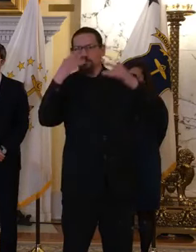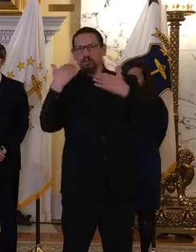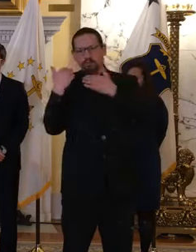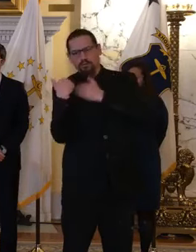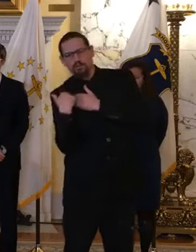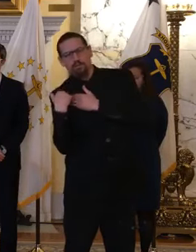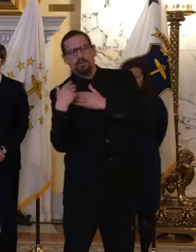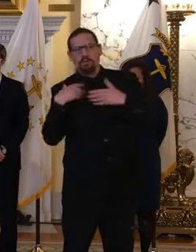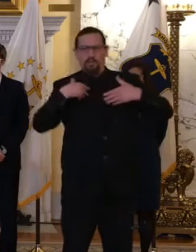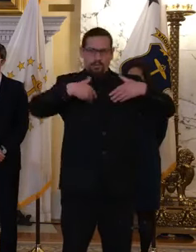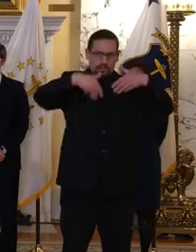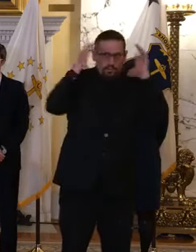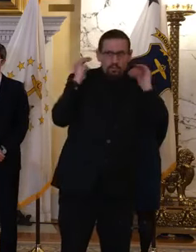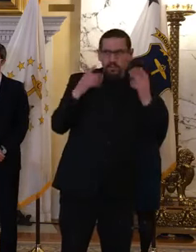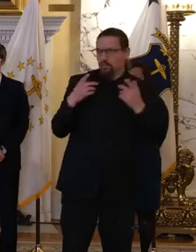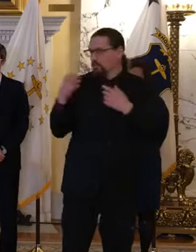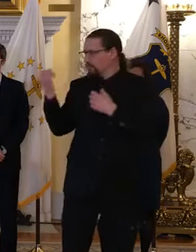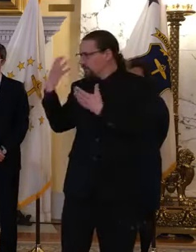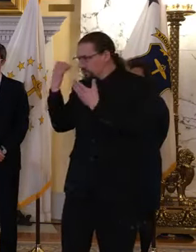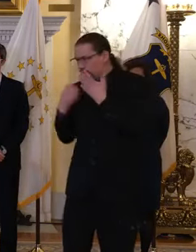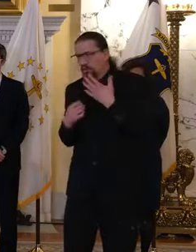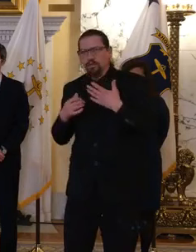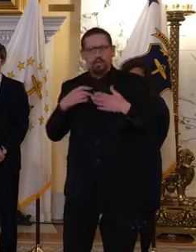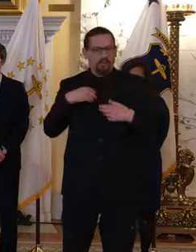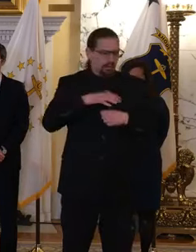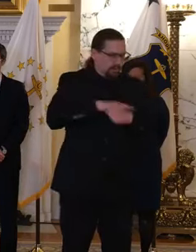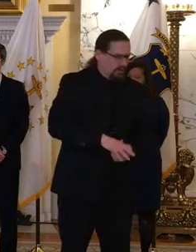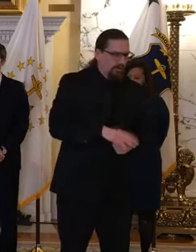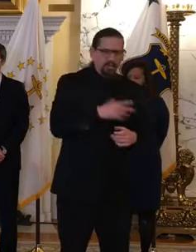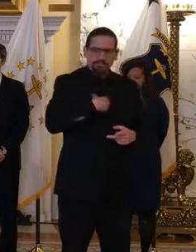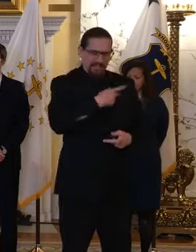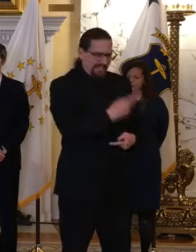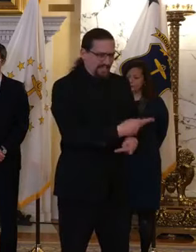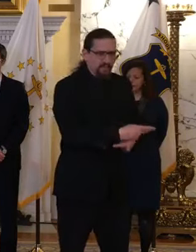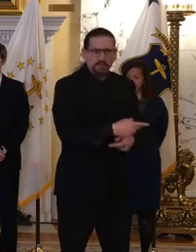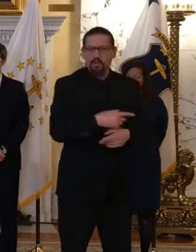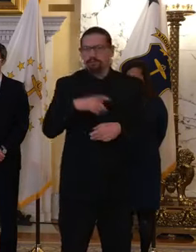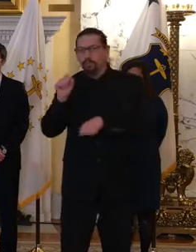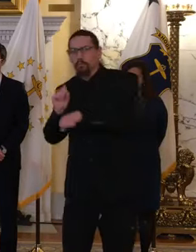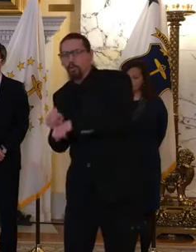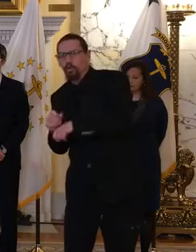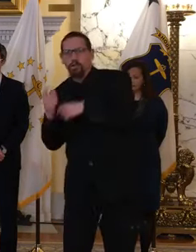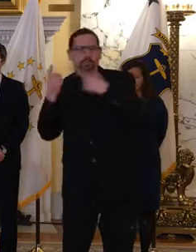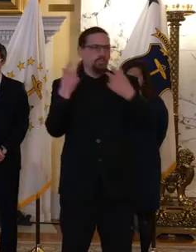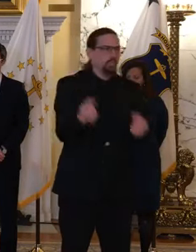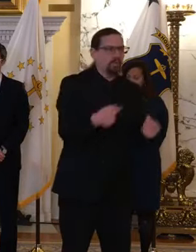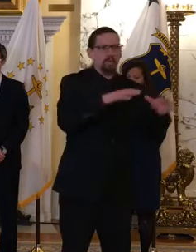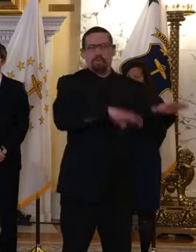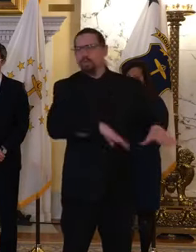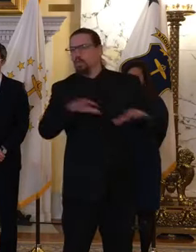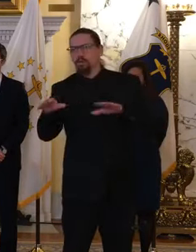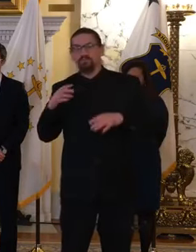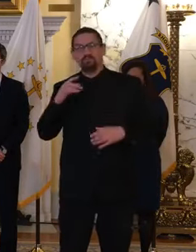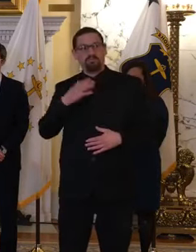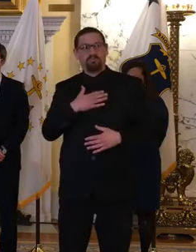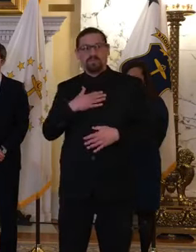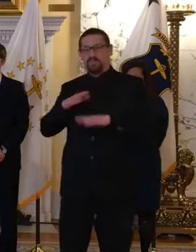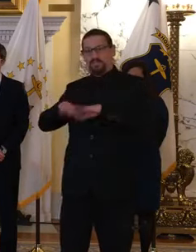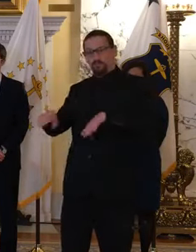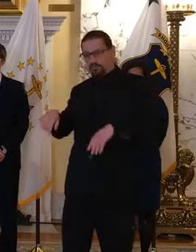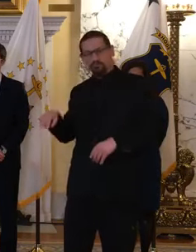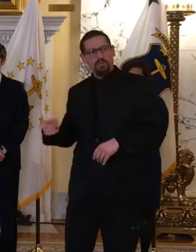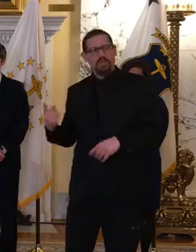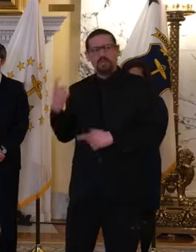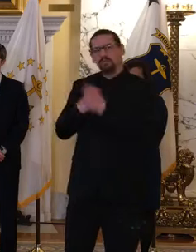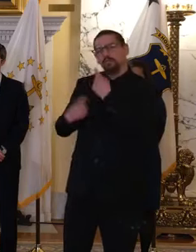of insecurity, you know, my children are saying, Mom, when's this going to end? How long do we have to live like this?